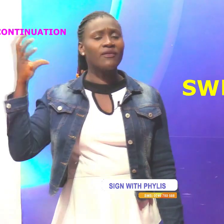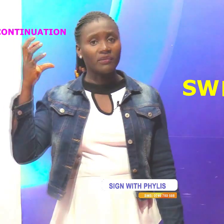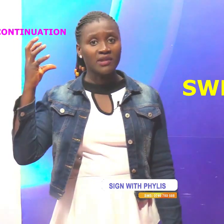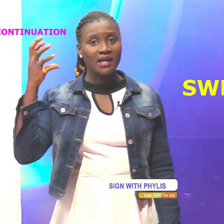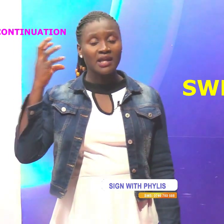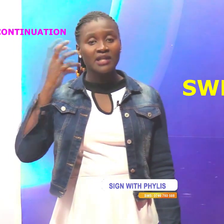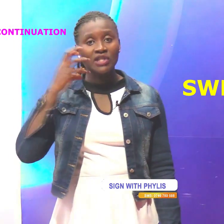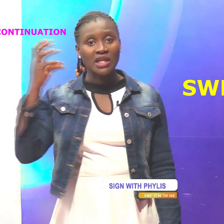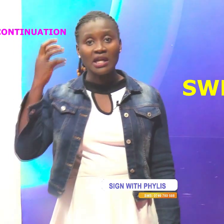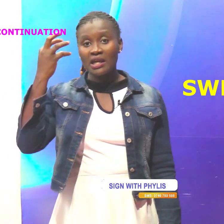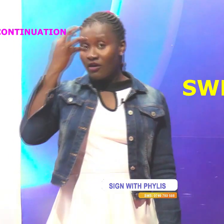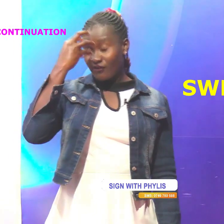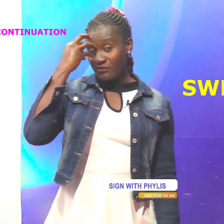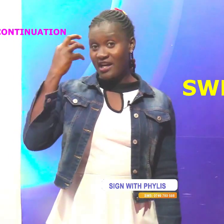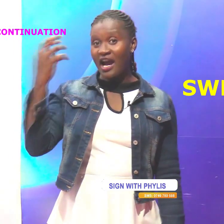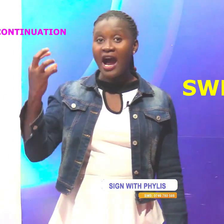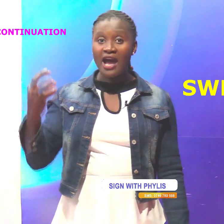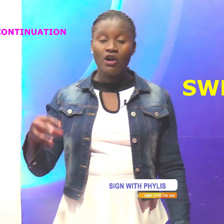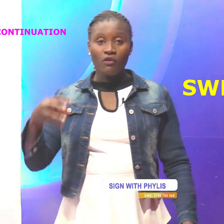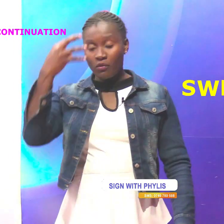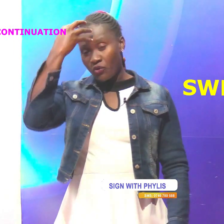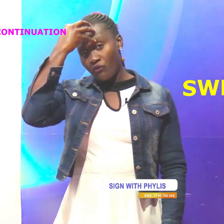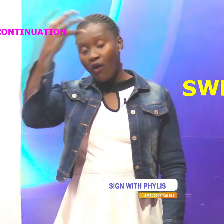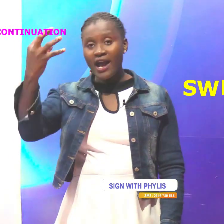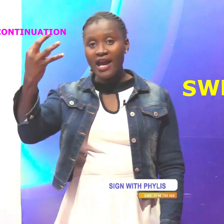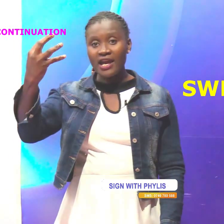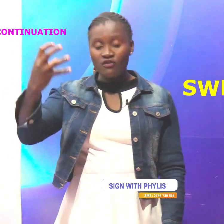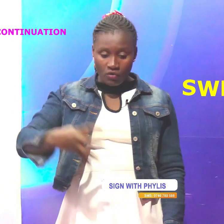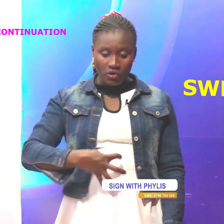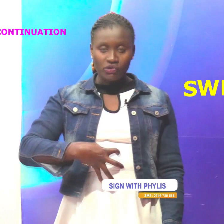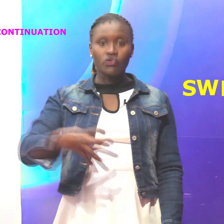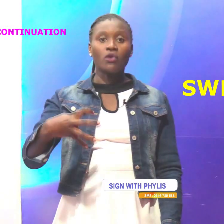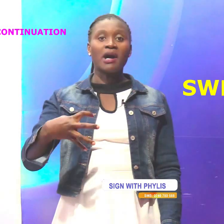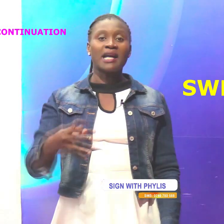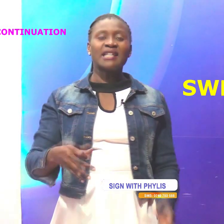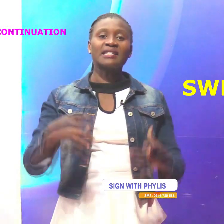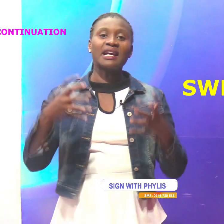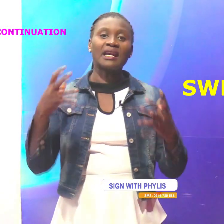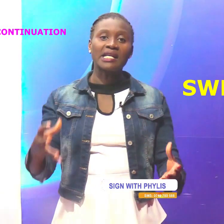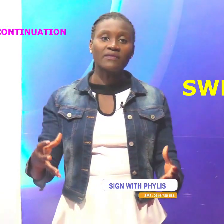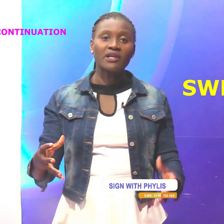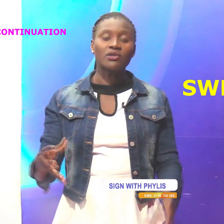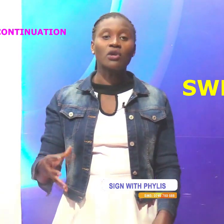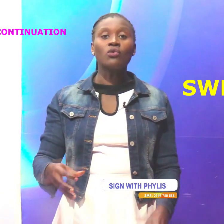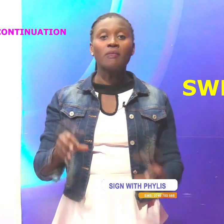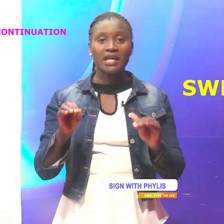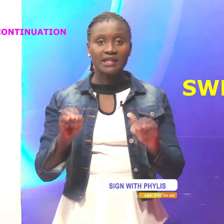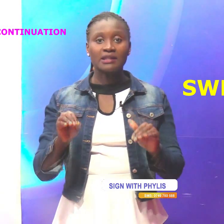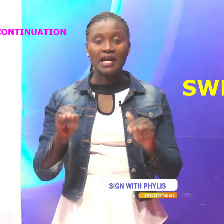the cheek, from the eye, from your forehead, from your stomach. It is a classifier, so you make it a sign where it